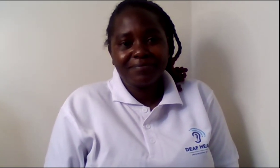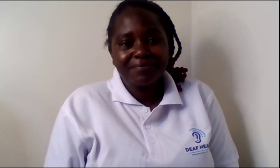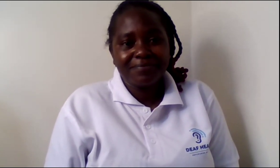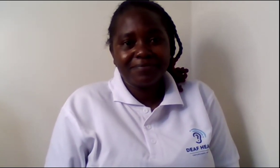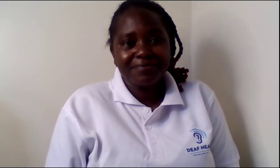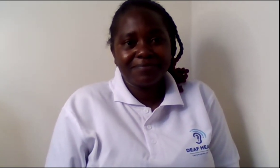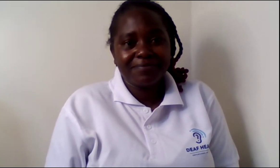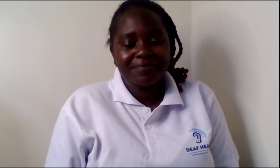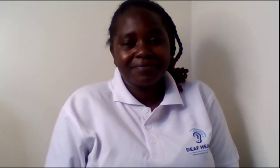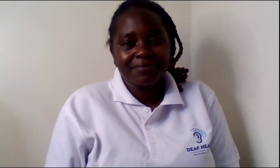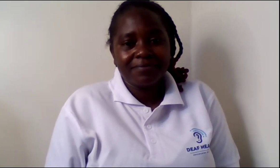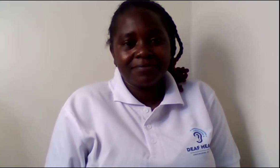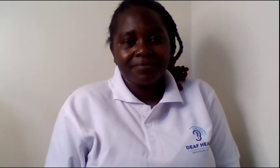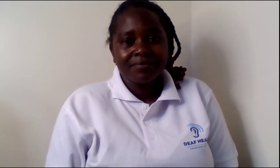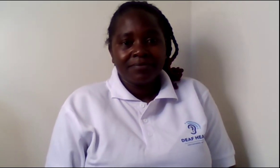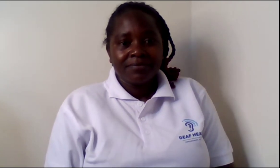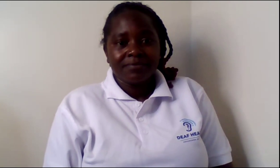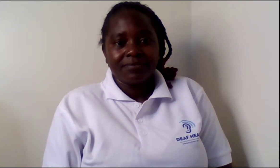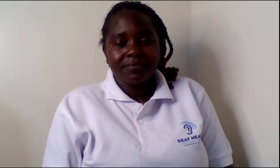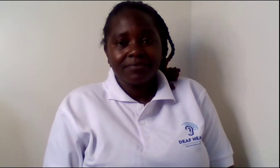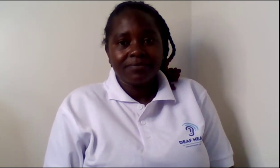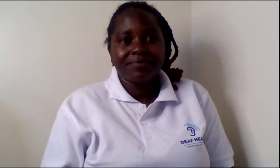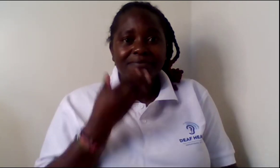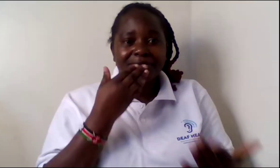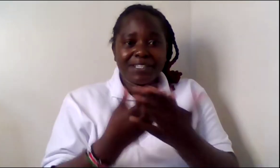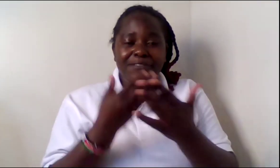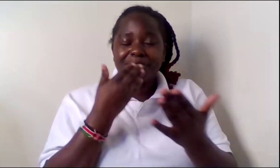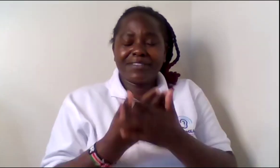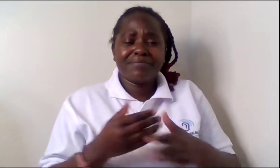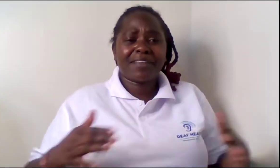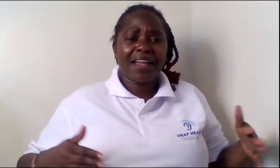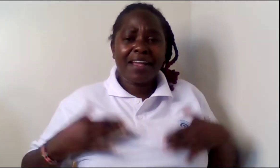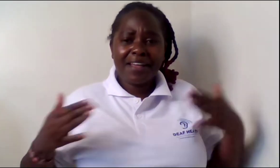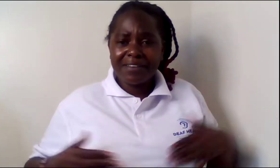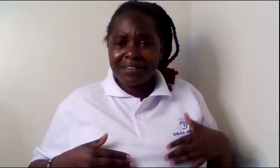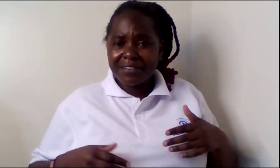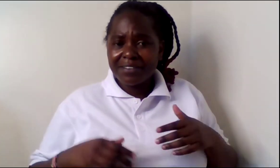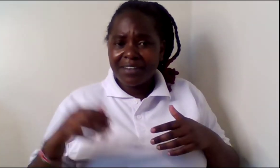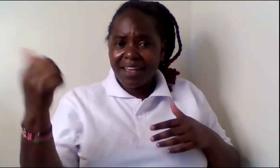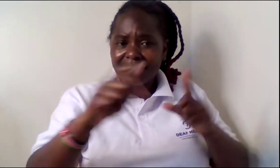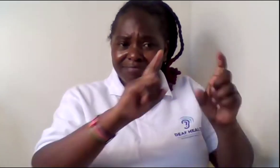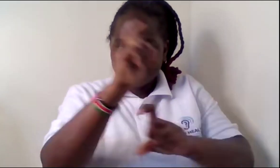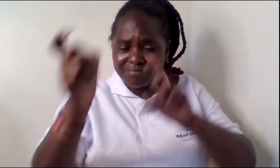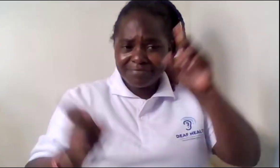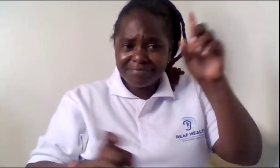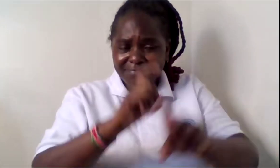Yes, thank you so much. It's been a pleasure. If there are any, as you said, any recommendations about how